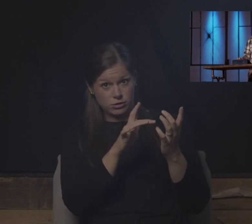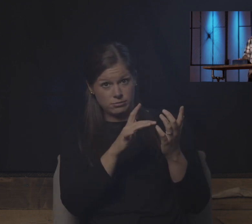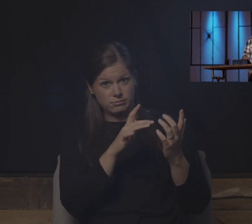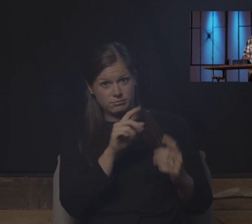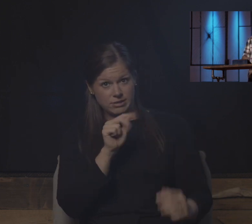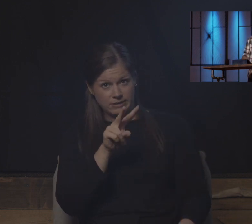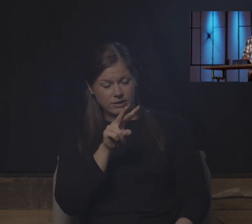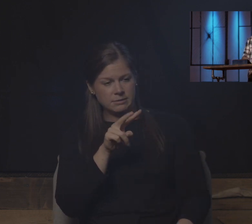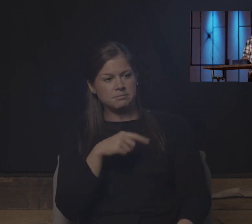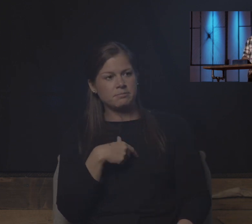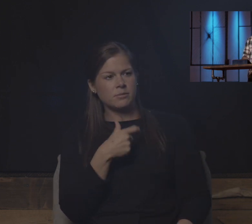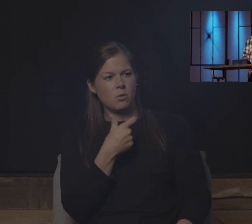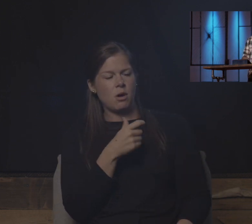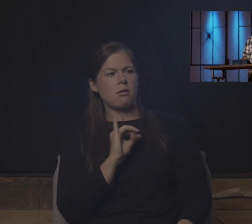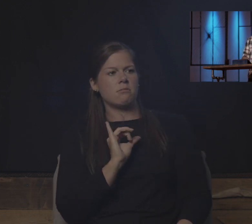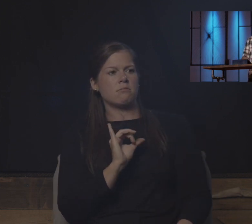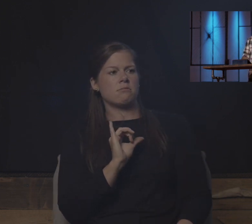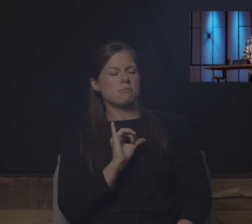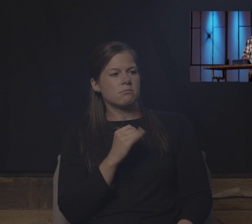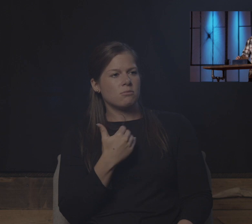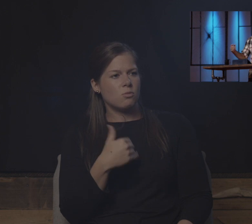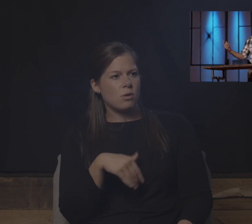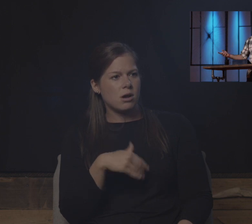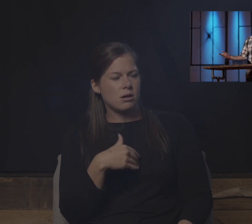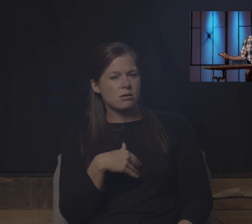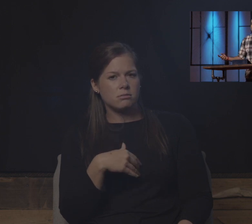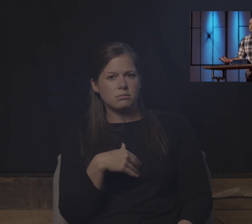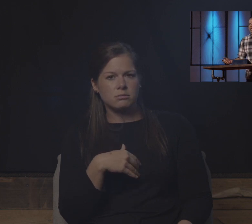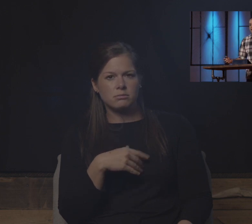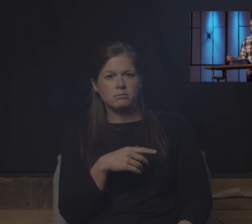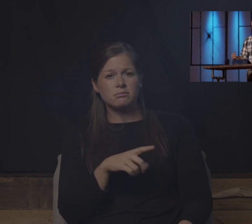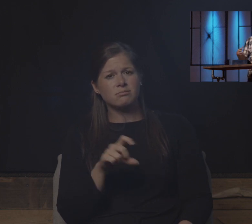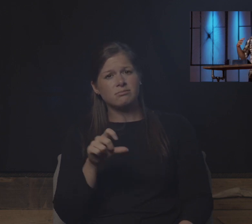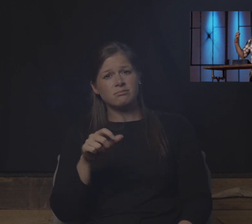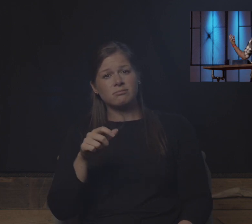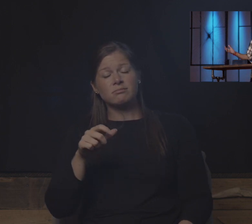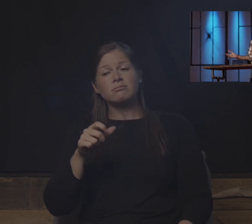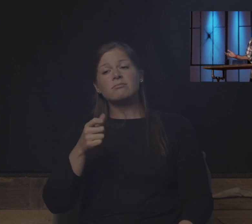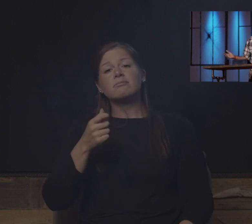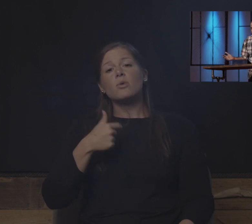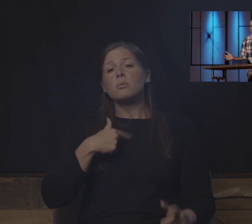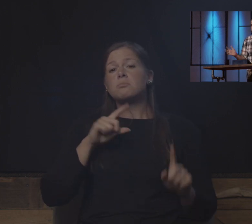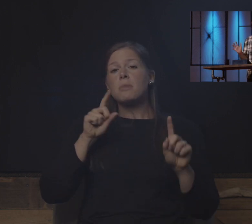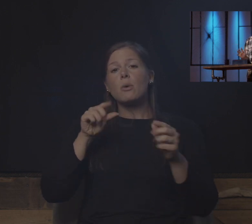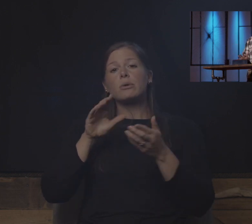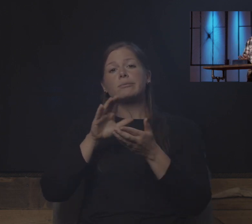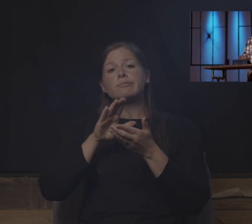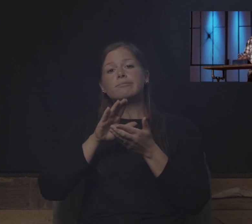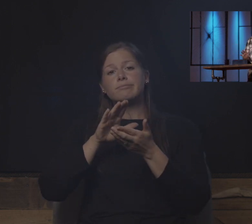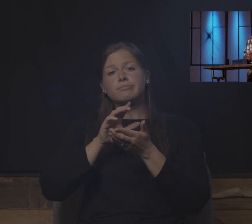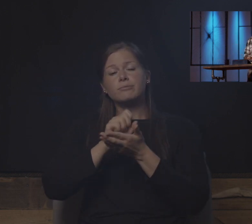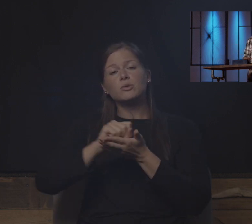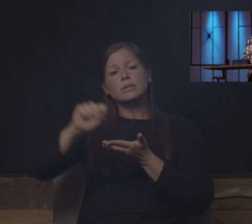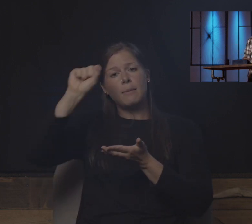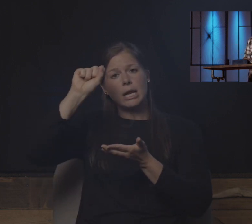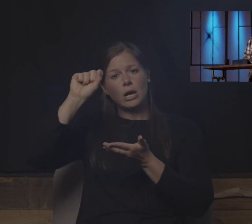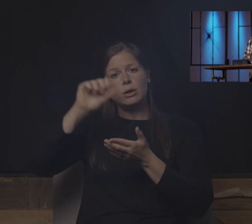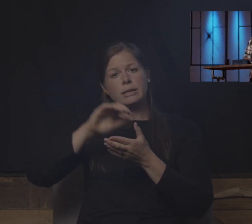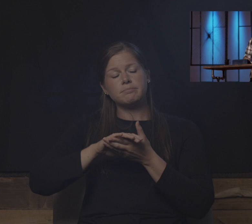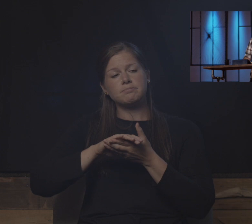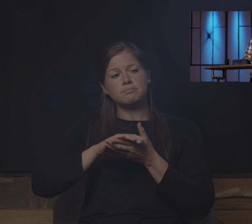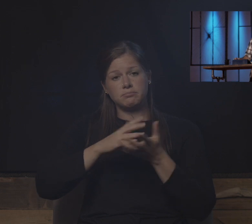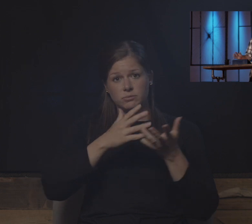fellow students, fellow classmates. When I got to school the next day, the buzz on campus was how soft MacArthur